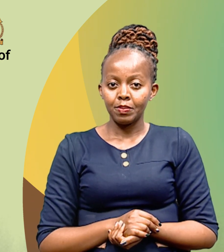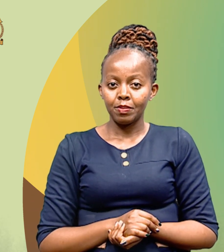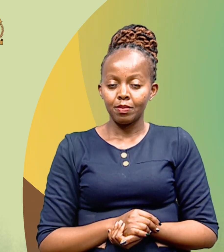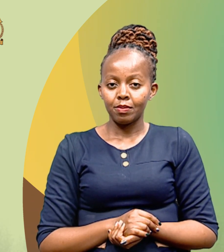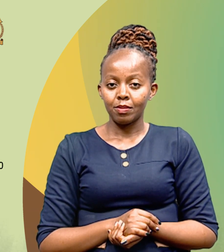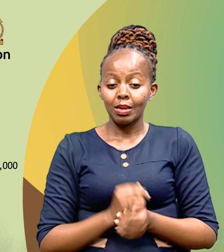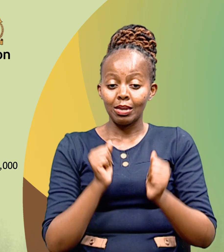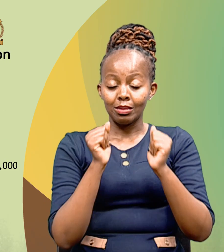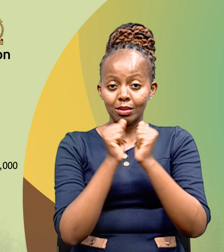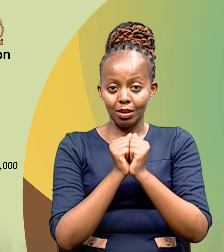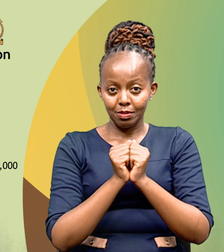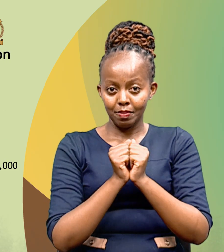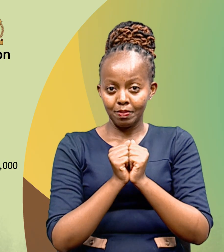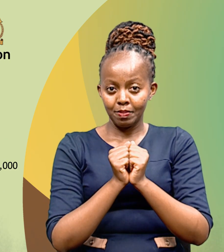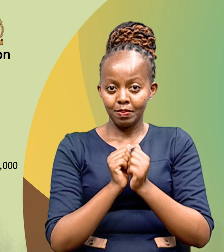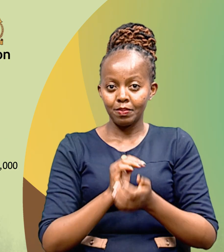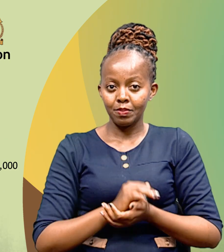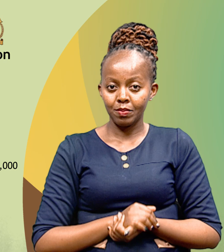10.